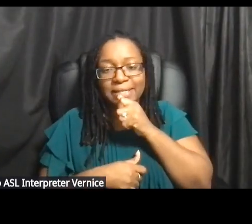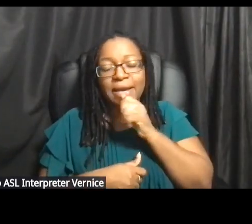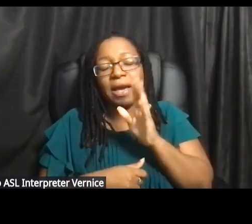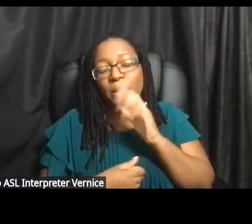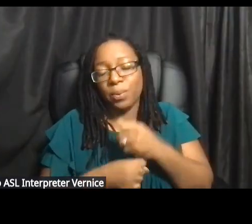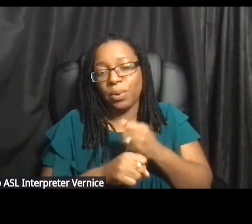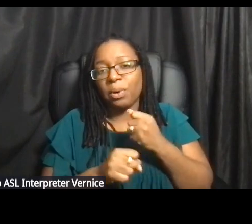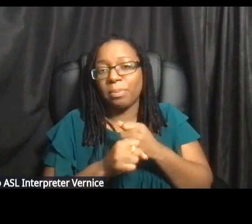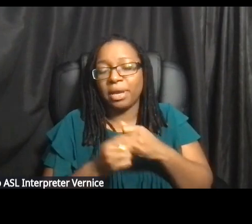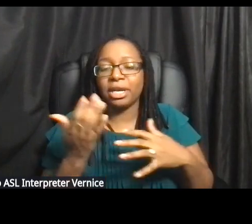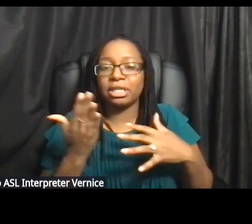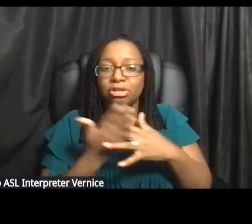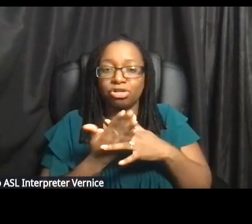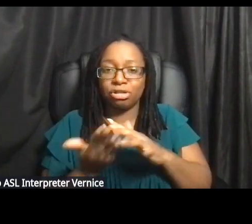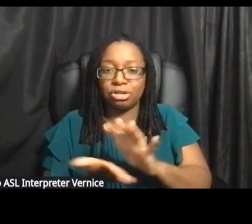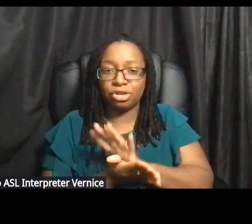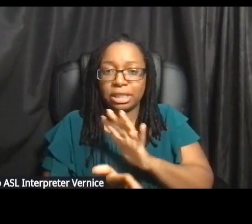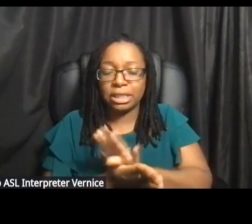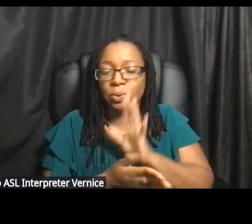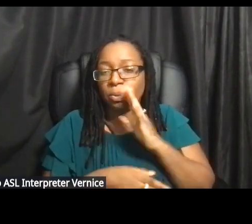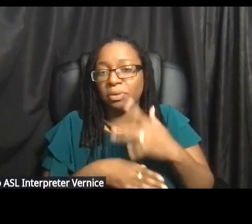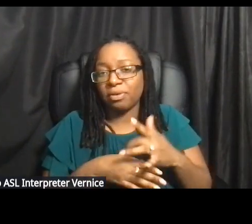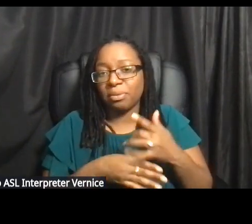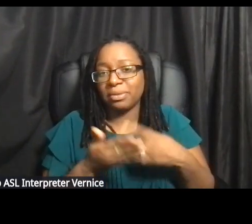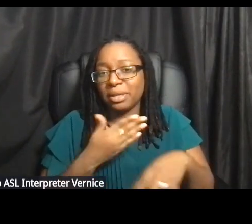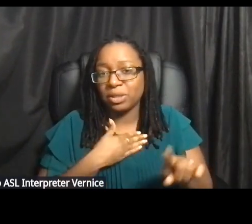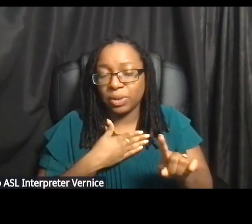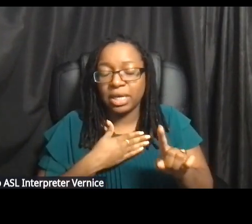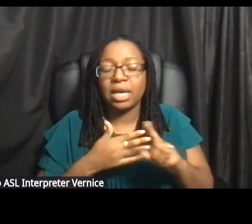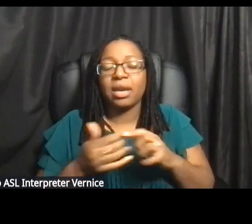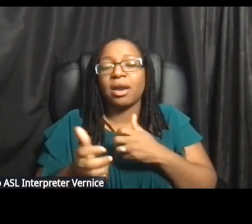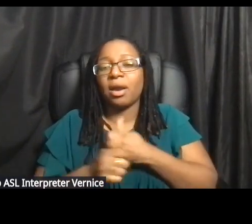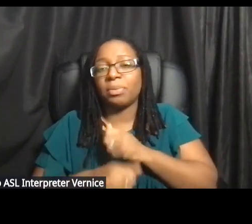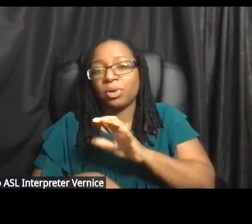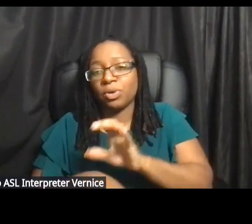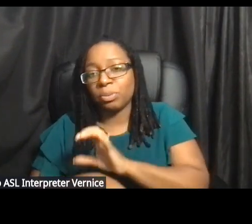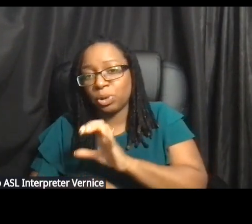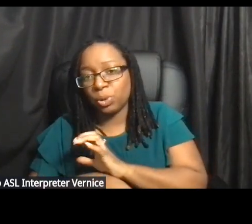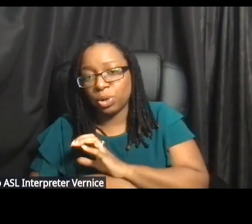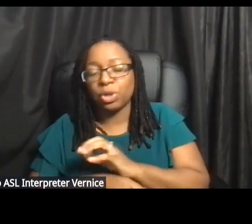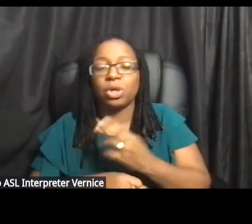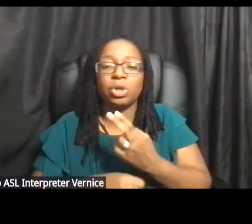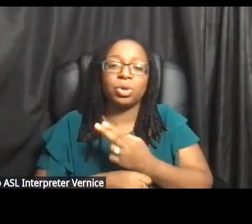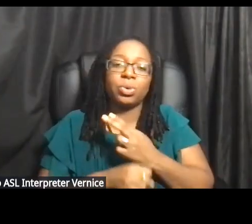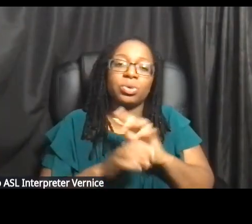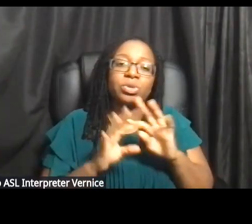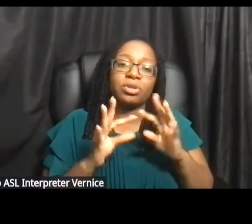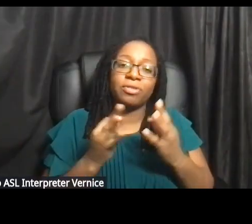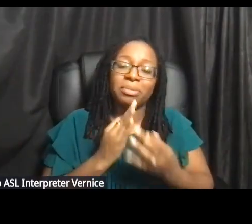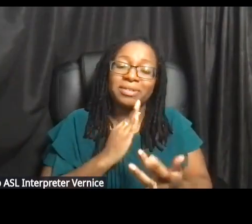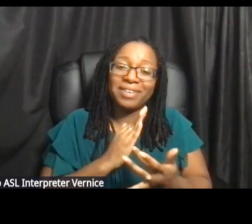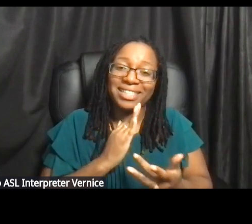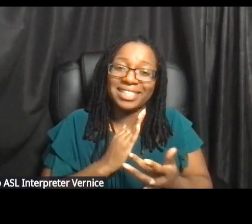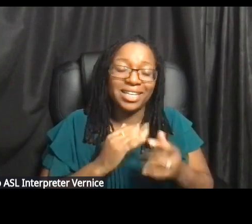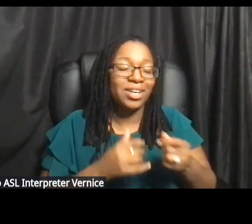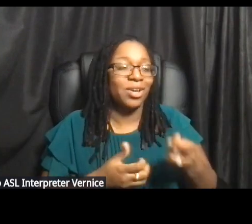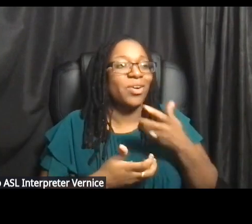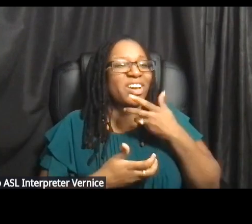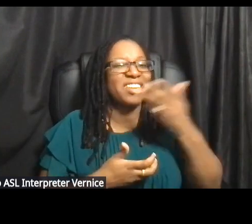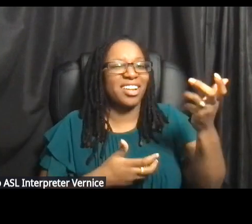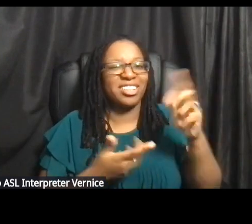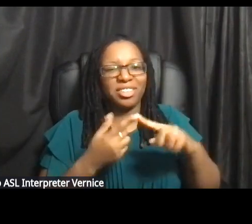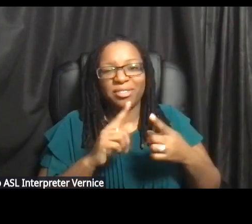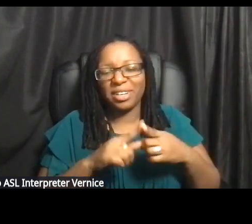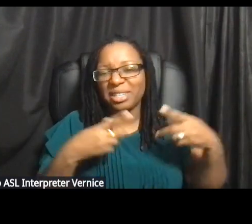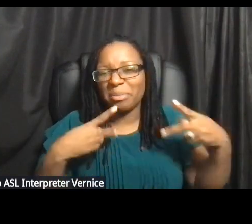promise, really this time. Go update your mom's computer. Go sit down with your family's devices. Go yell at your friends at parties. Take care of the people